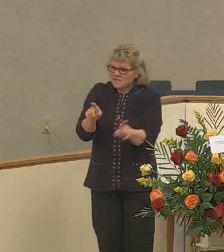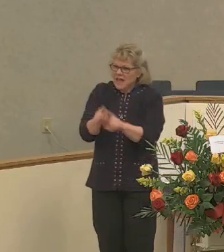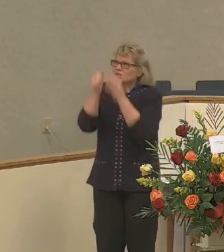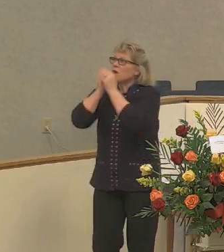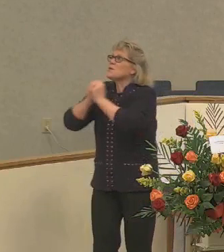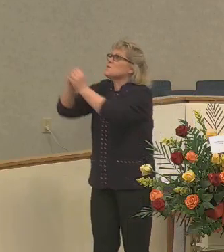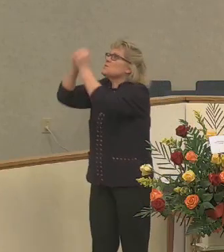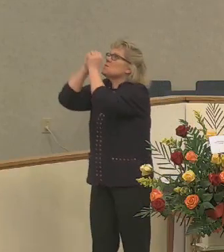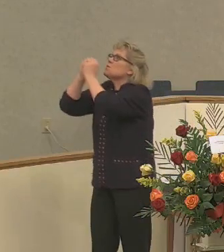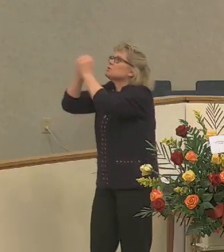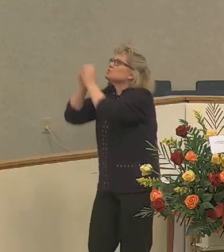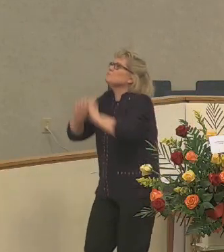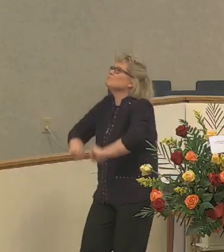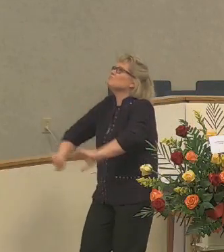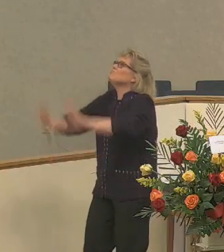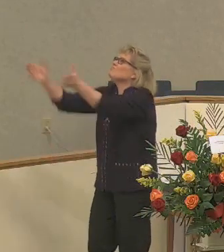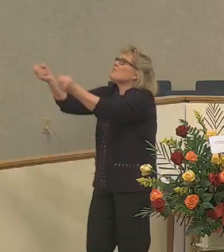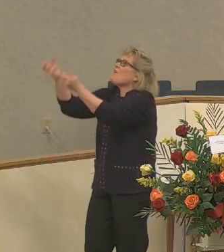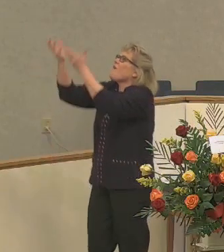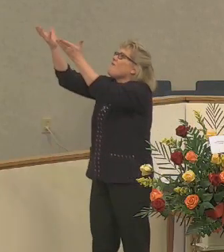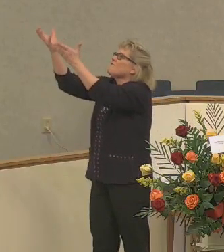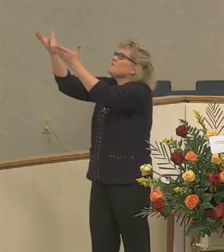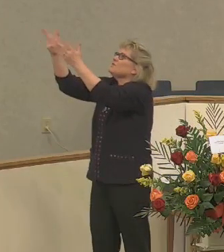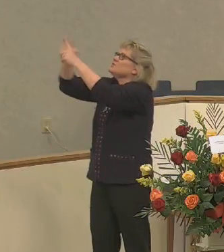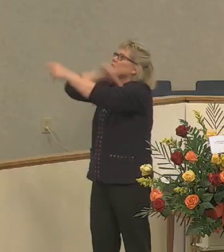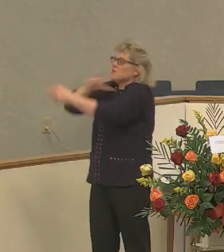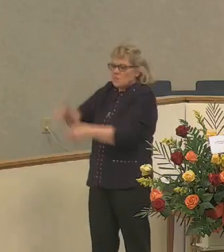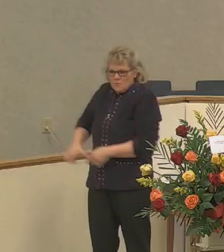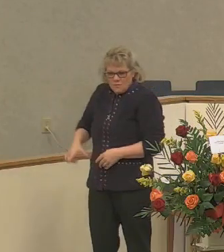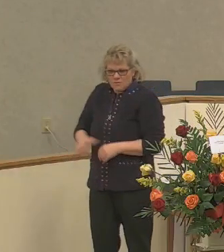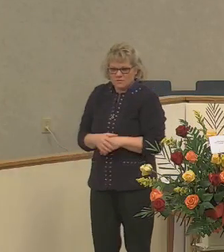worship offering unto the Lord.